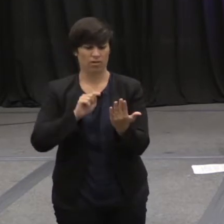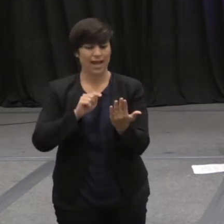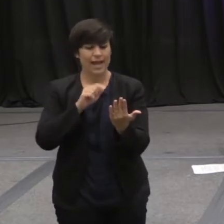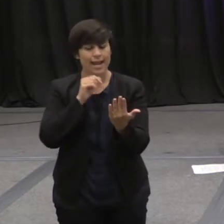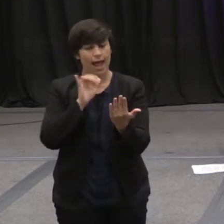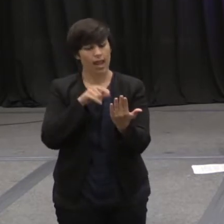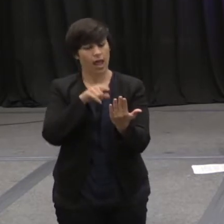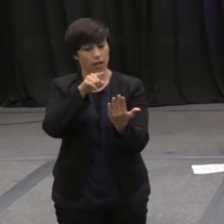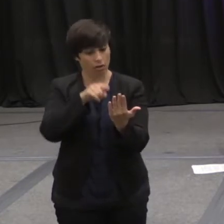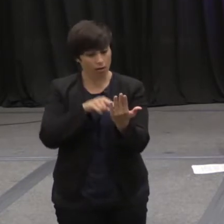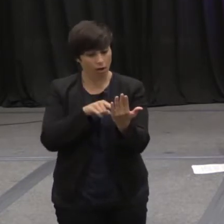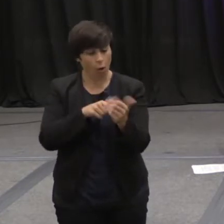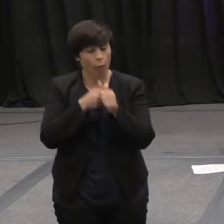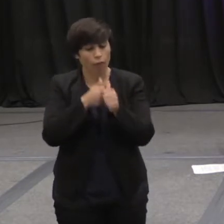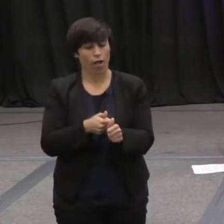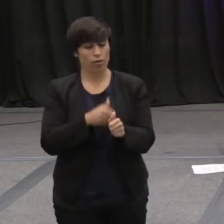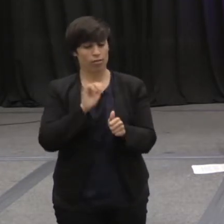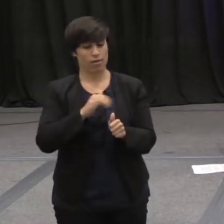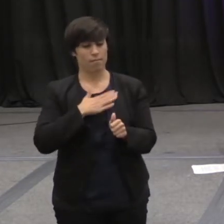It's not.